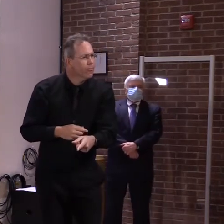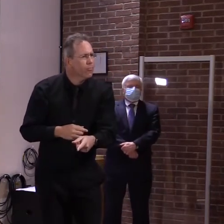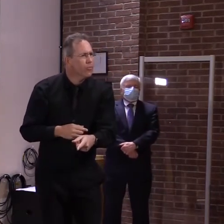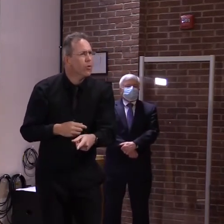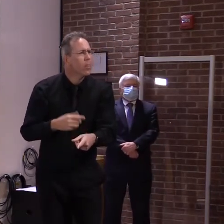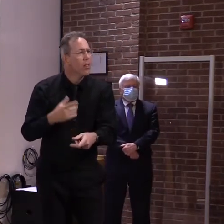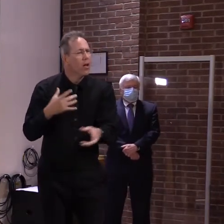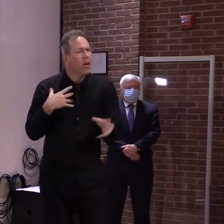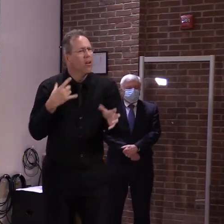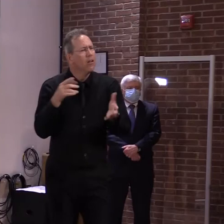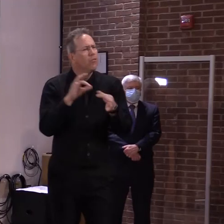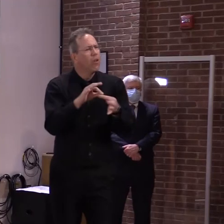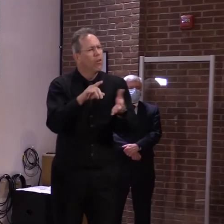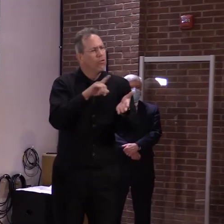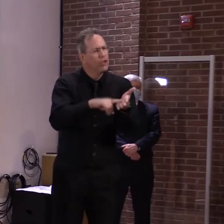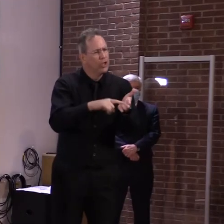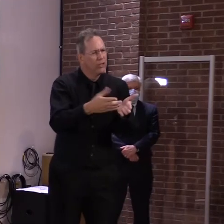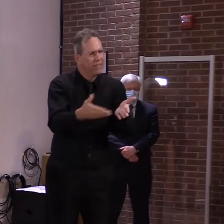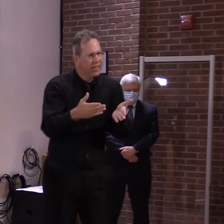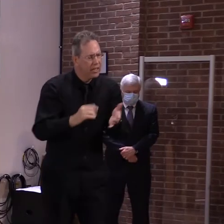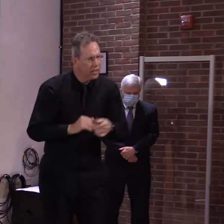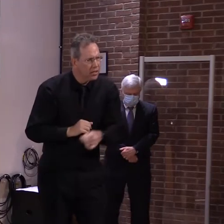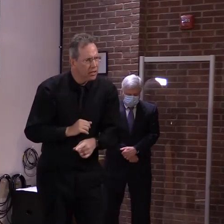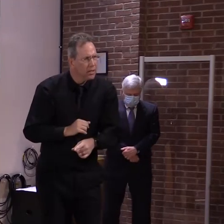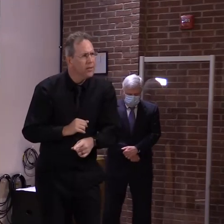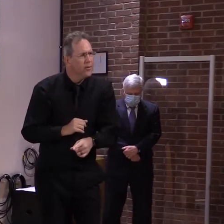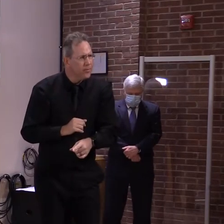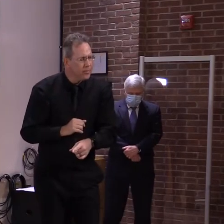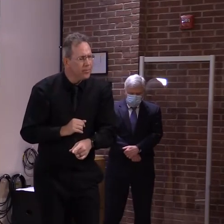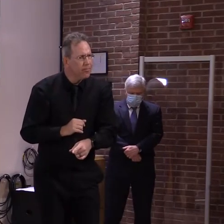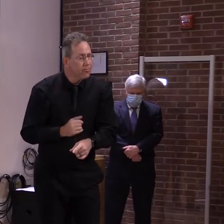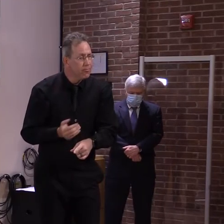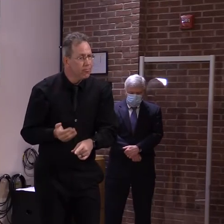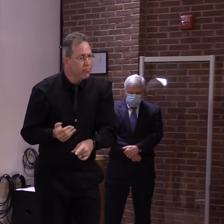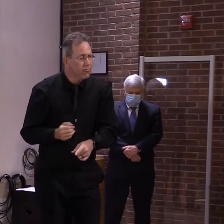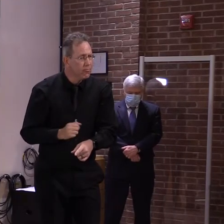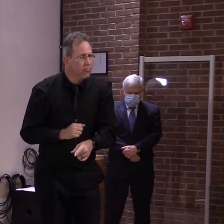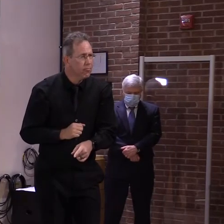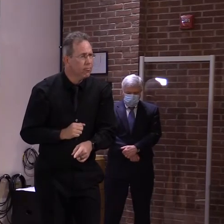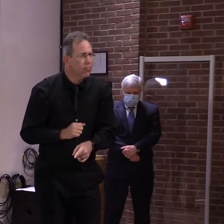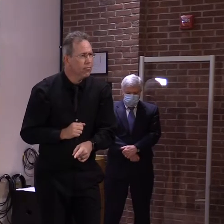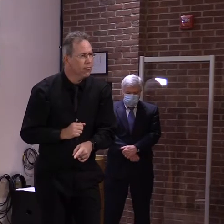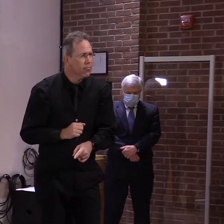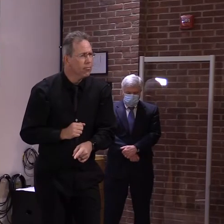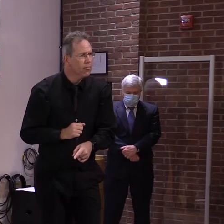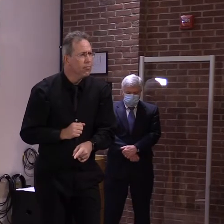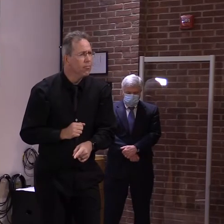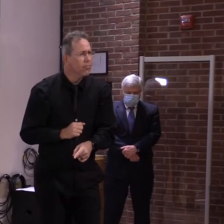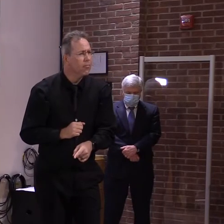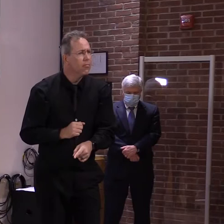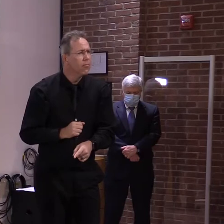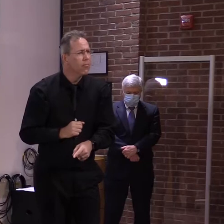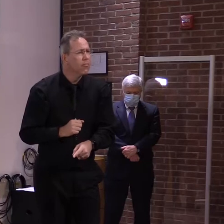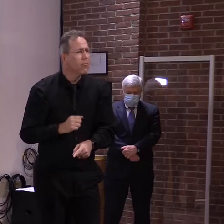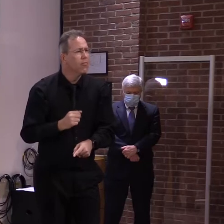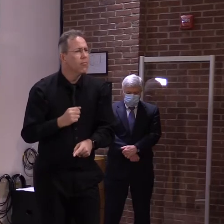that, you know, there were a number of high-level crimes that were never reported to the